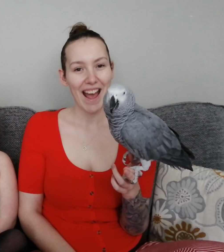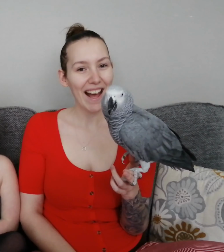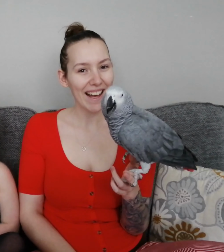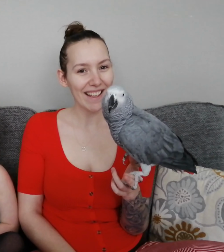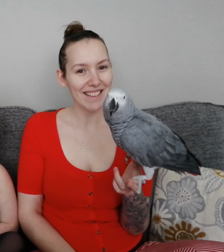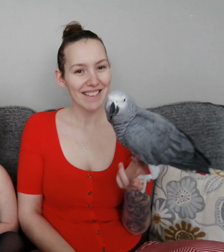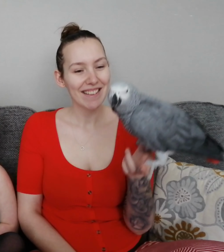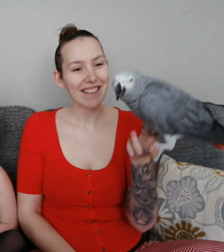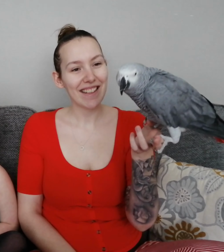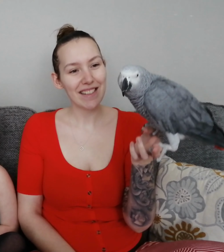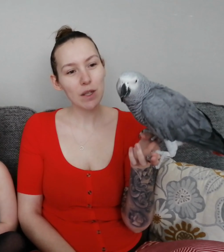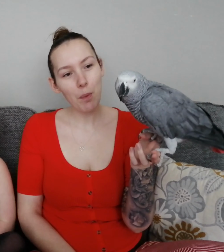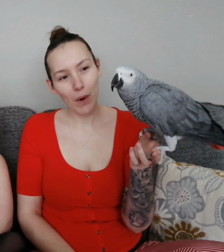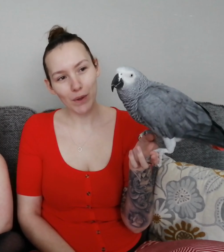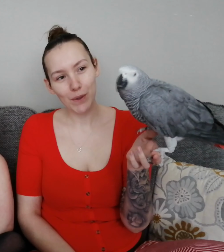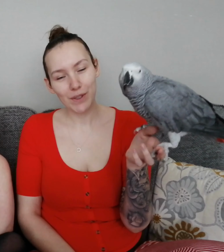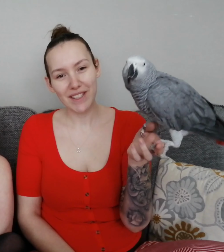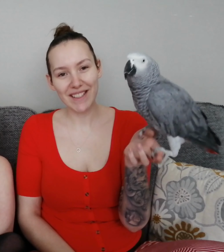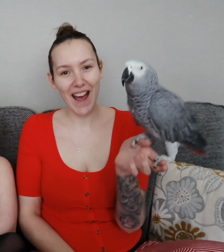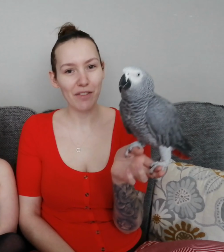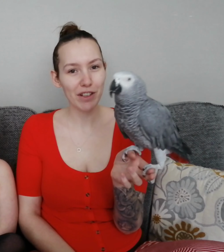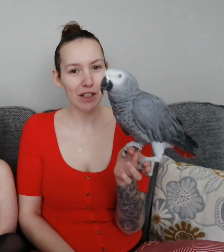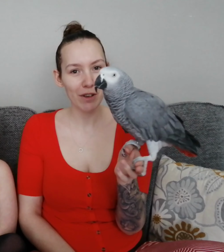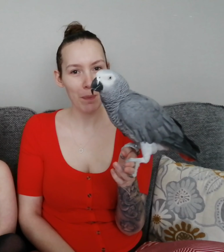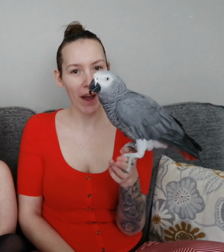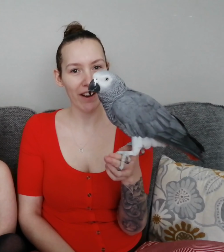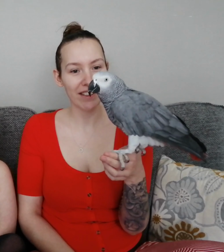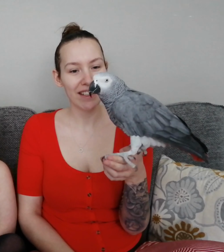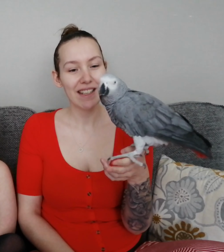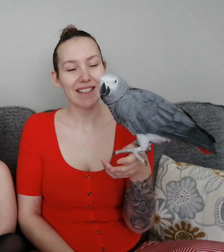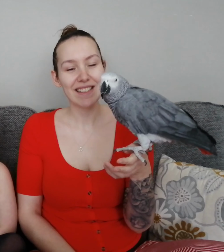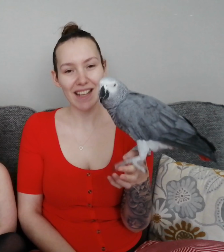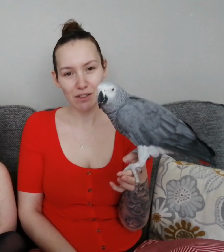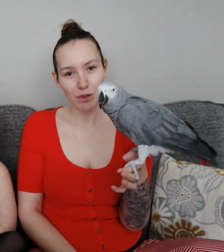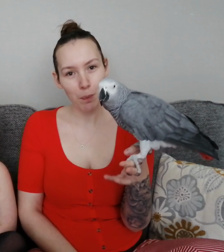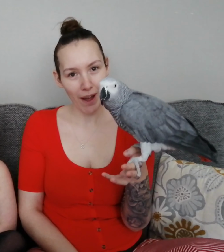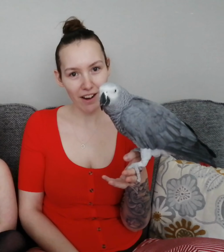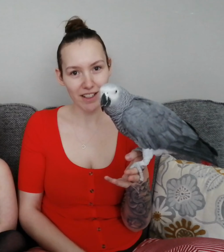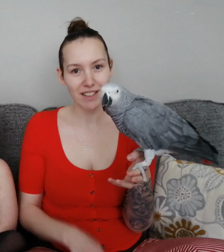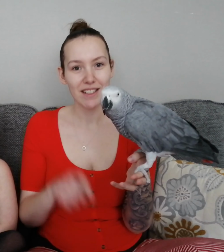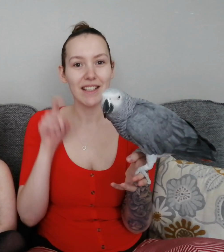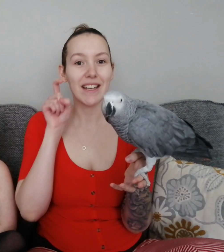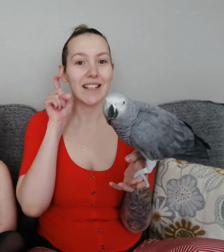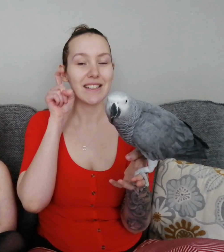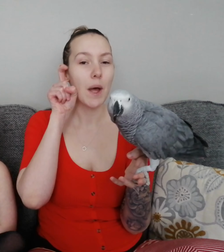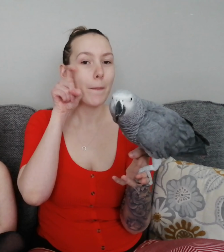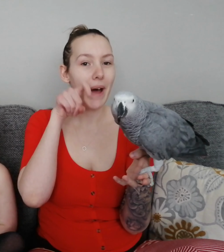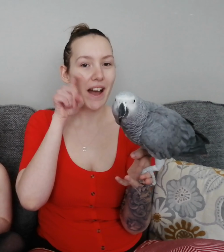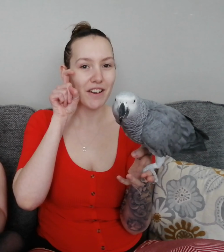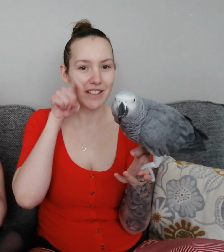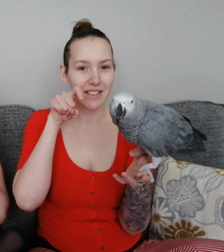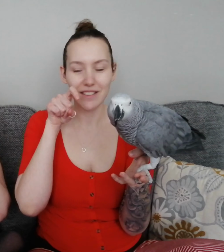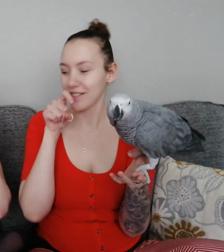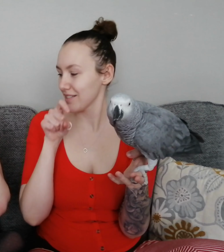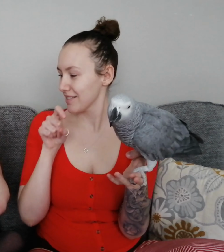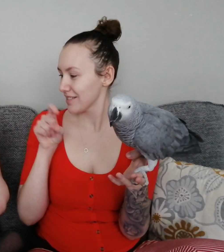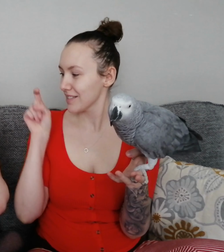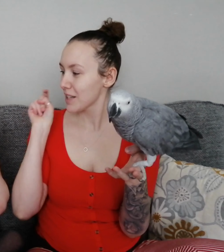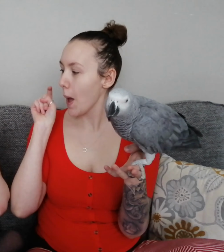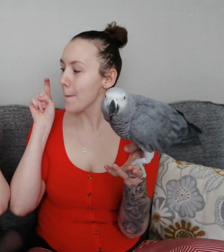Hi, this is Apollo. He's an African grey parrot. The sign for parrot is parrot. Parrot.